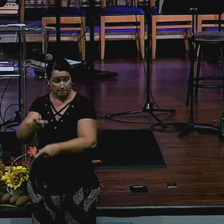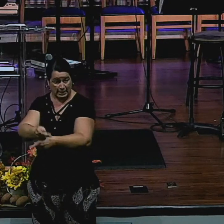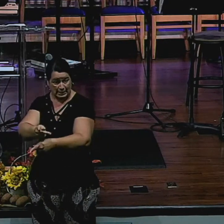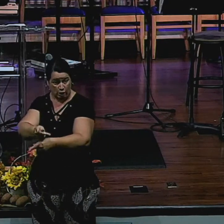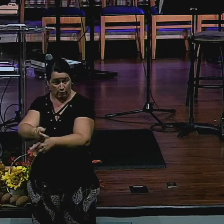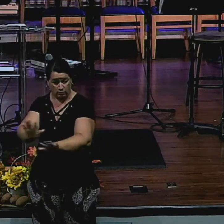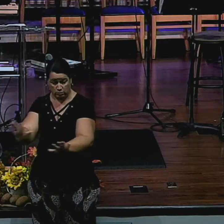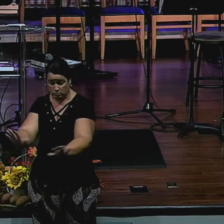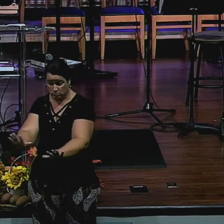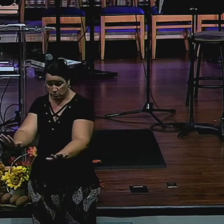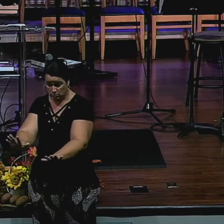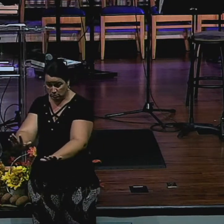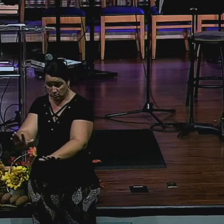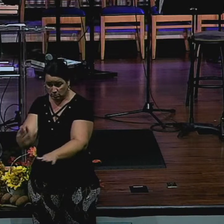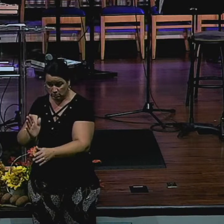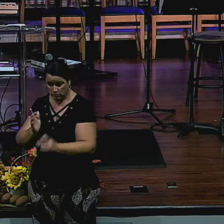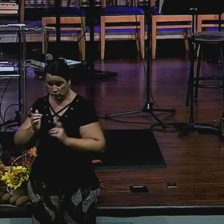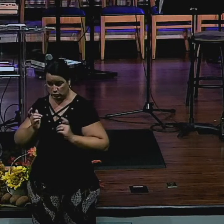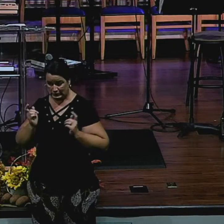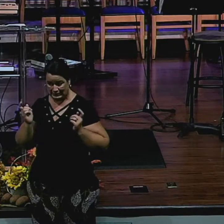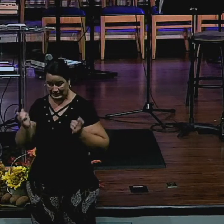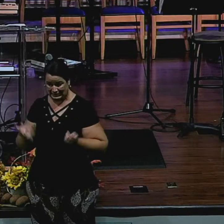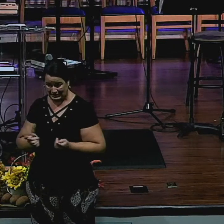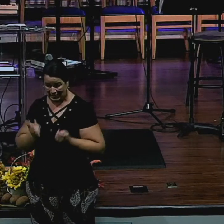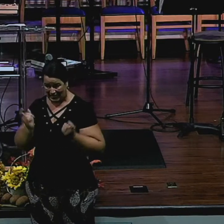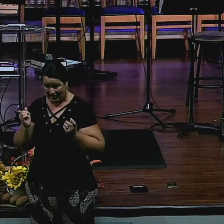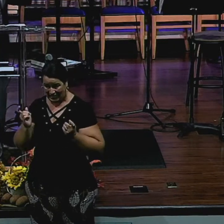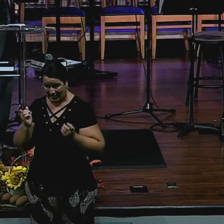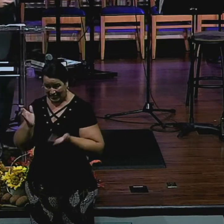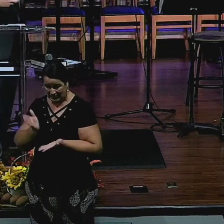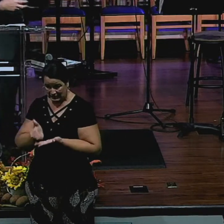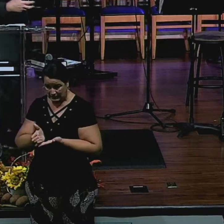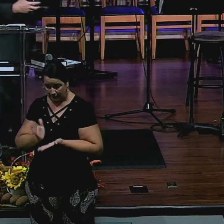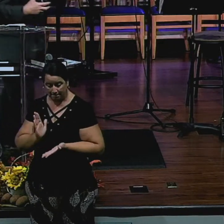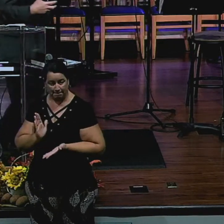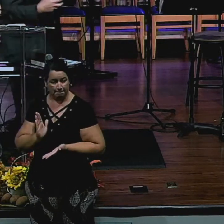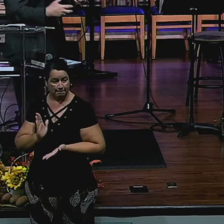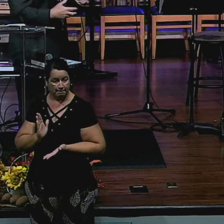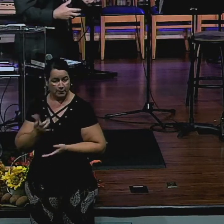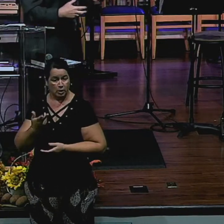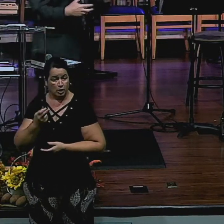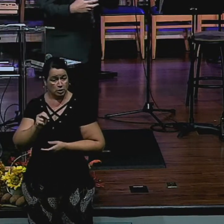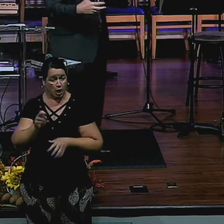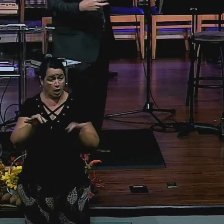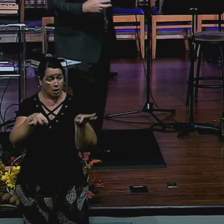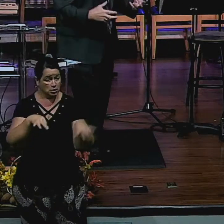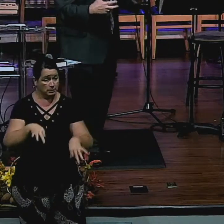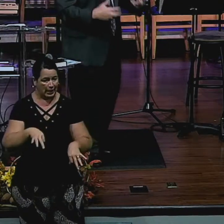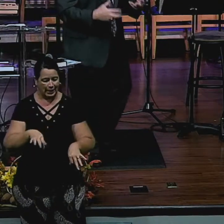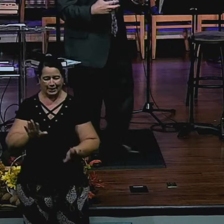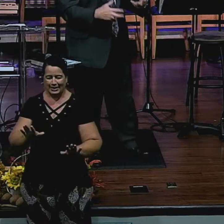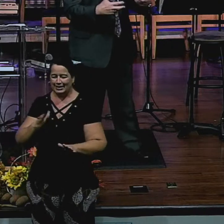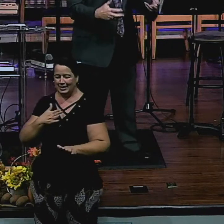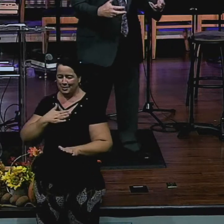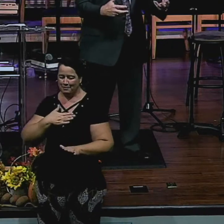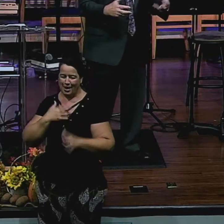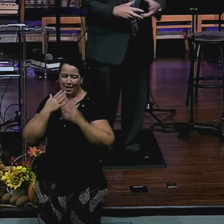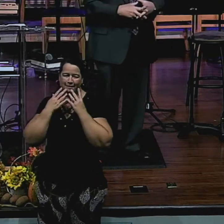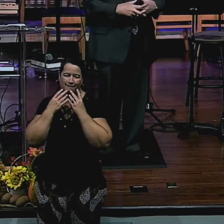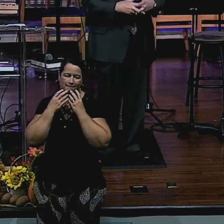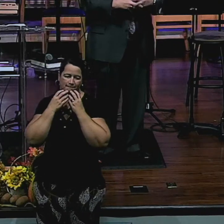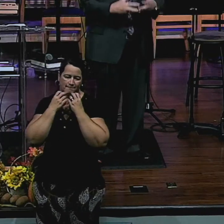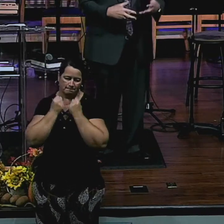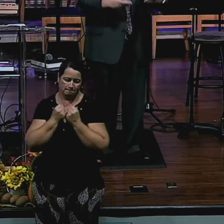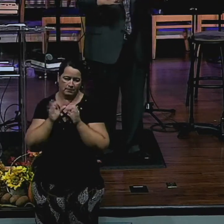you don't have to keep on sinning, because John's referring to them as his little children. Little children in the faith,